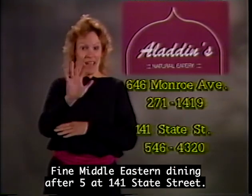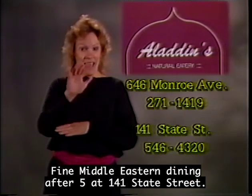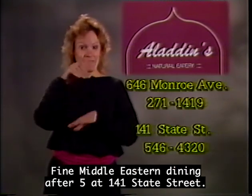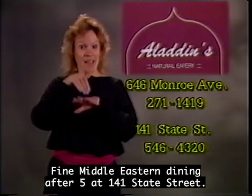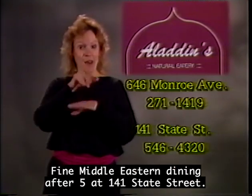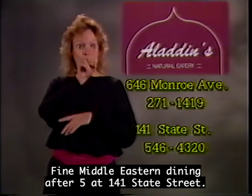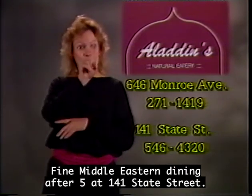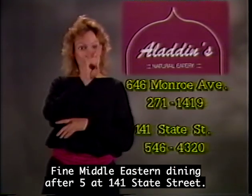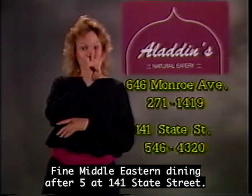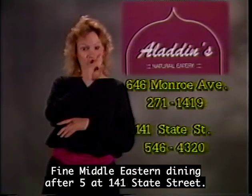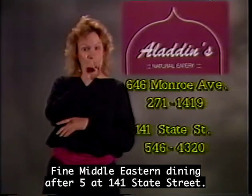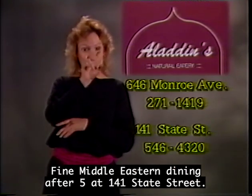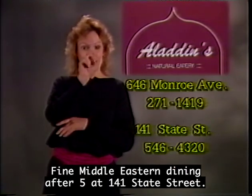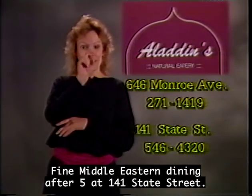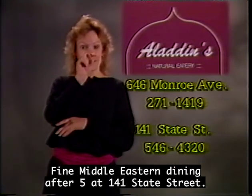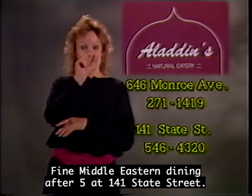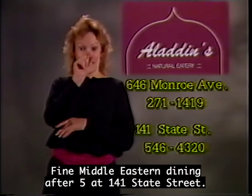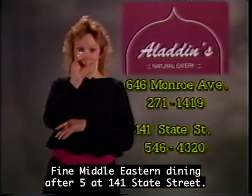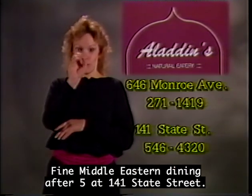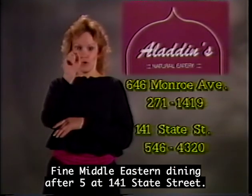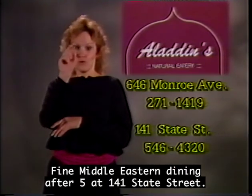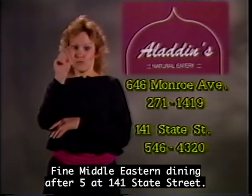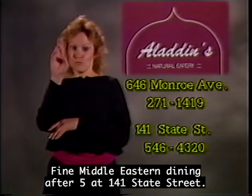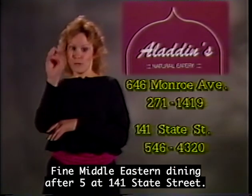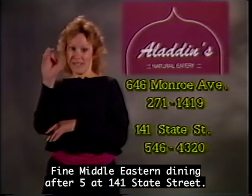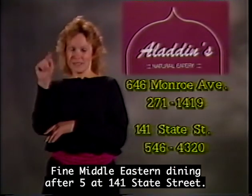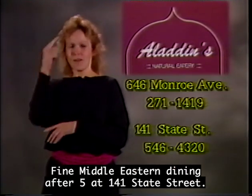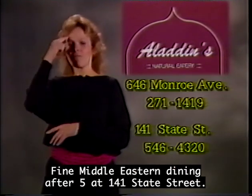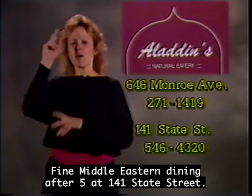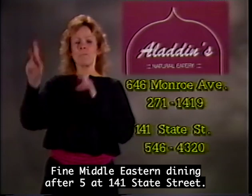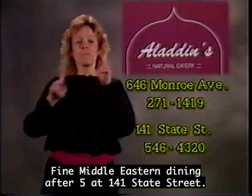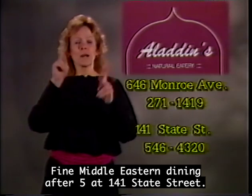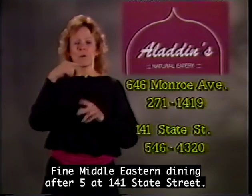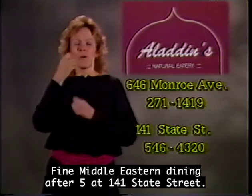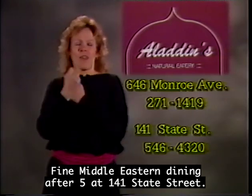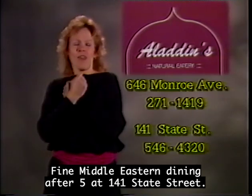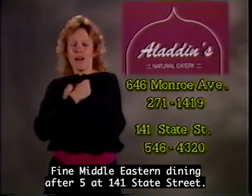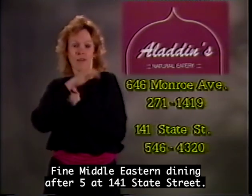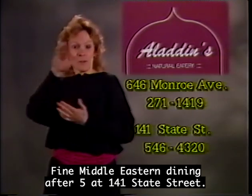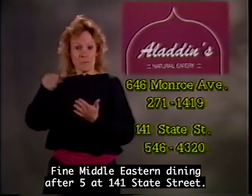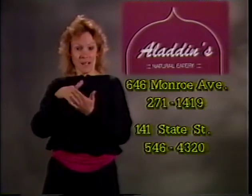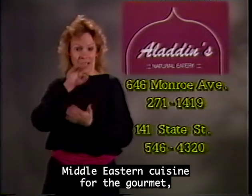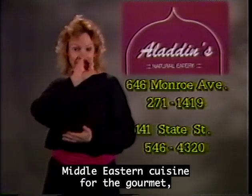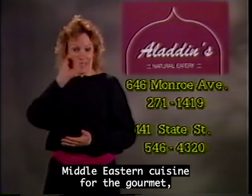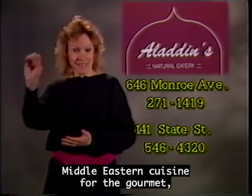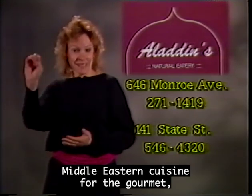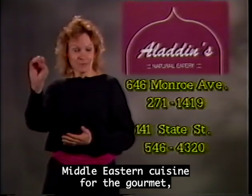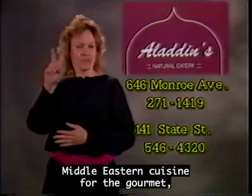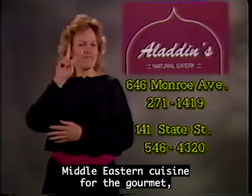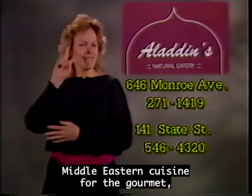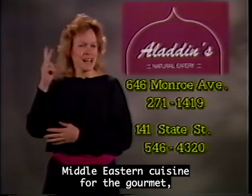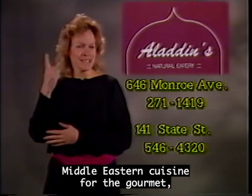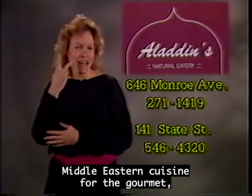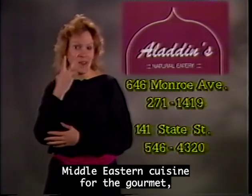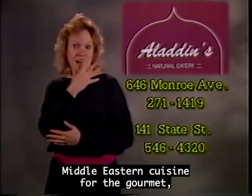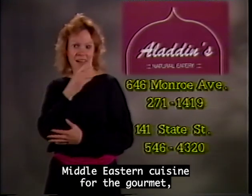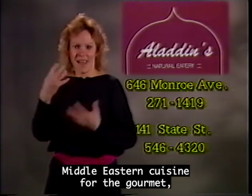Eastern dining after 5 at 141 State Street. Middle Eastern cuisine for the gourmet,